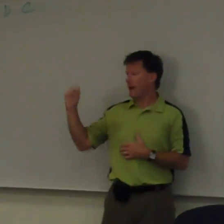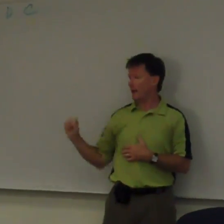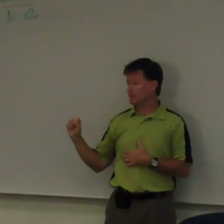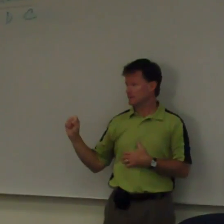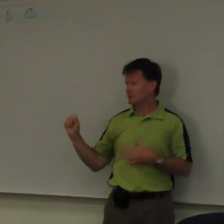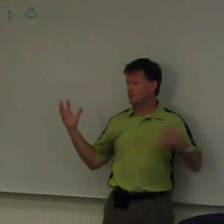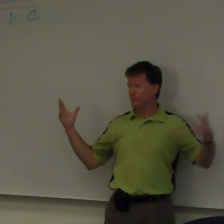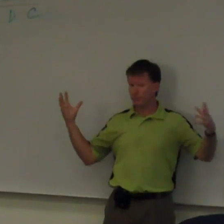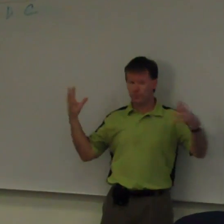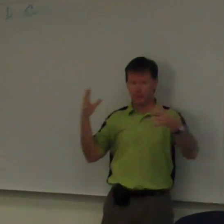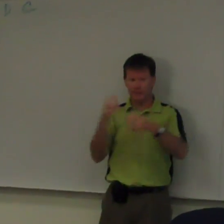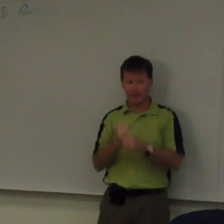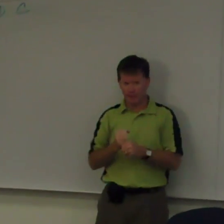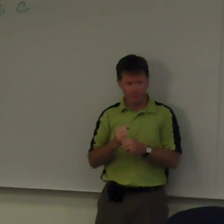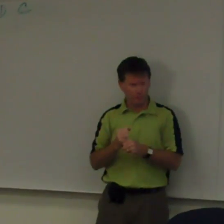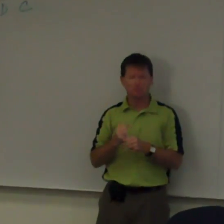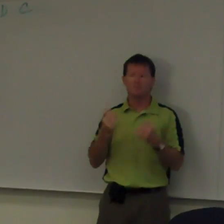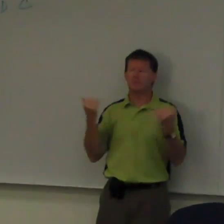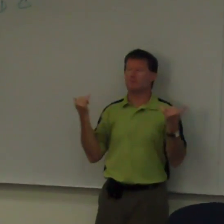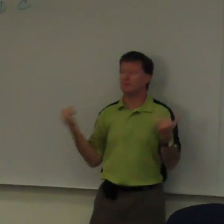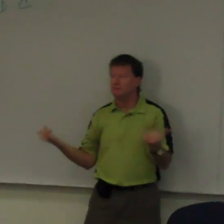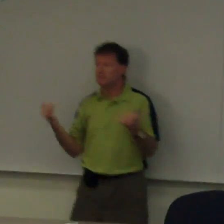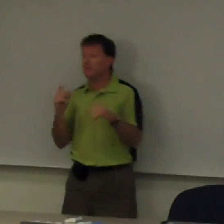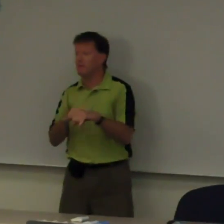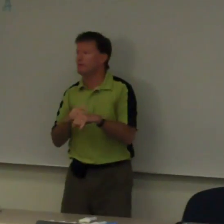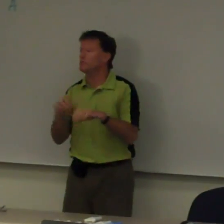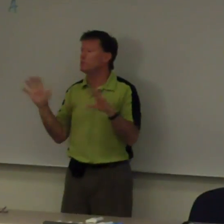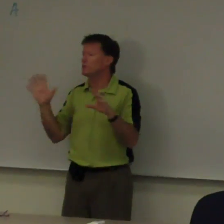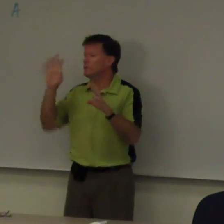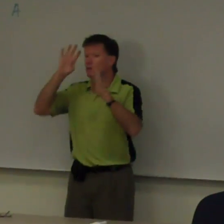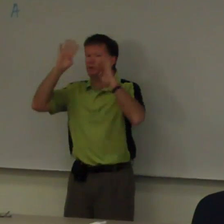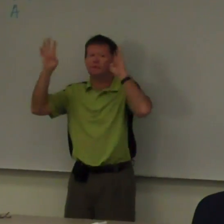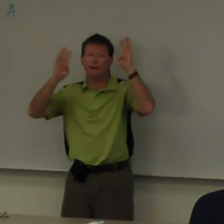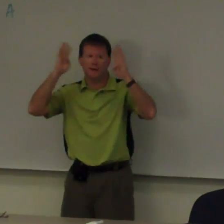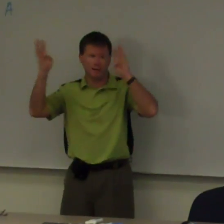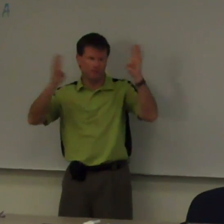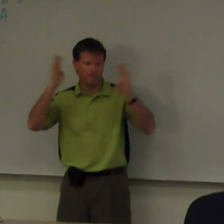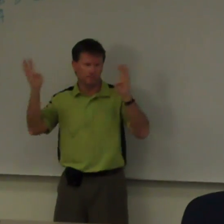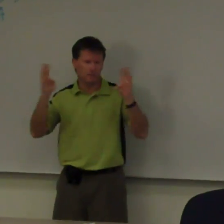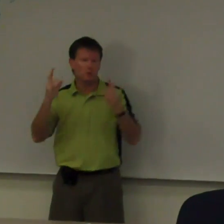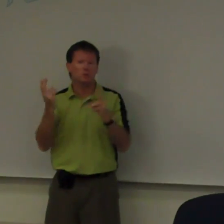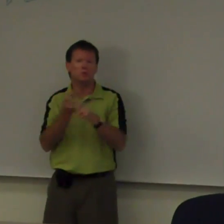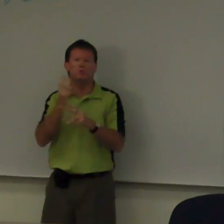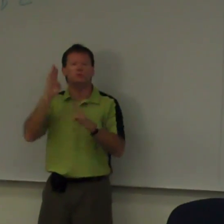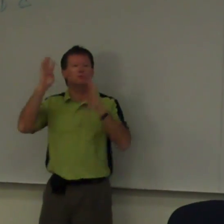I'm gonna smile I'm gonna smile I'm smile